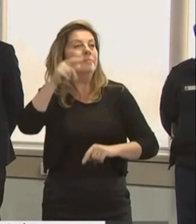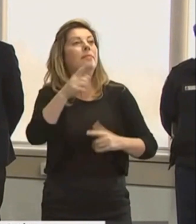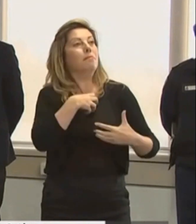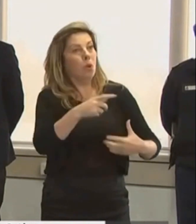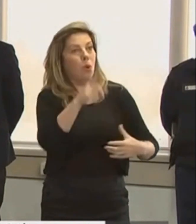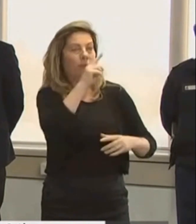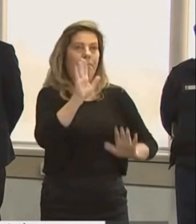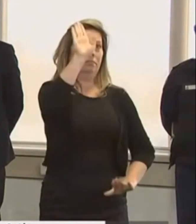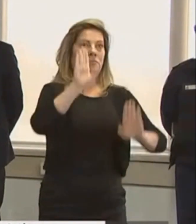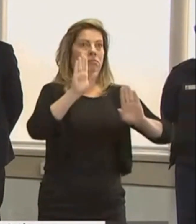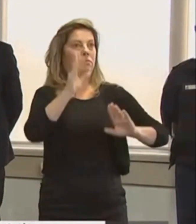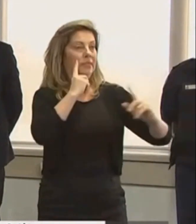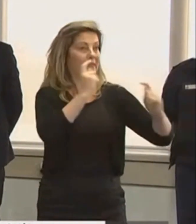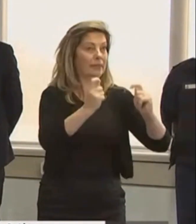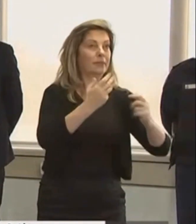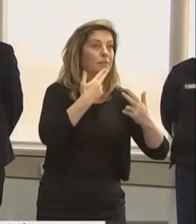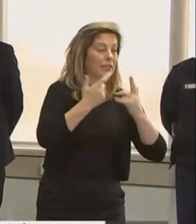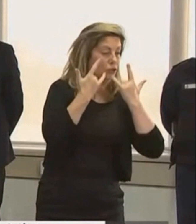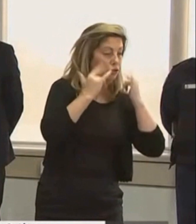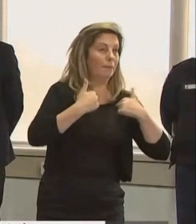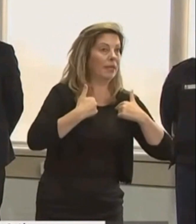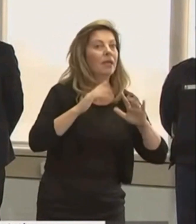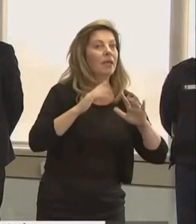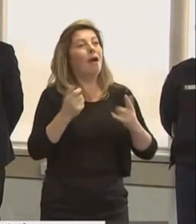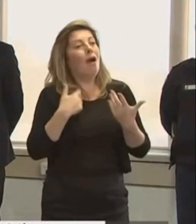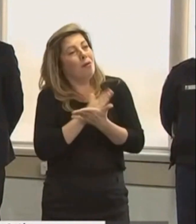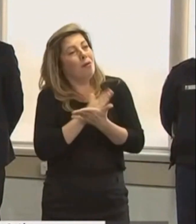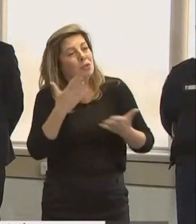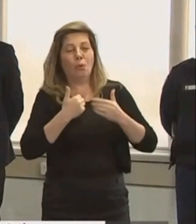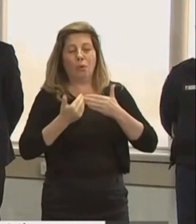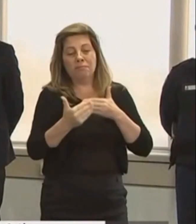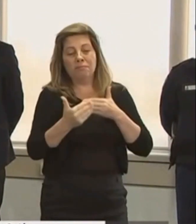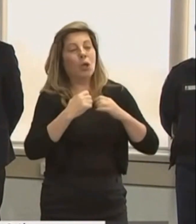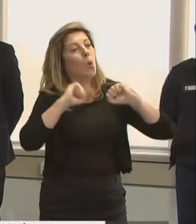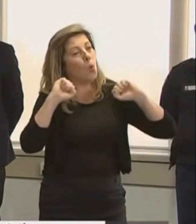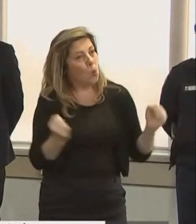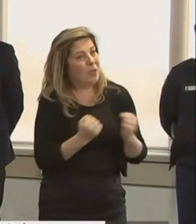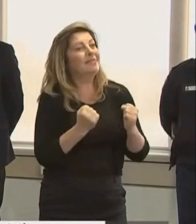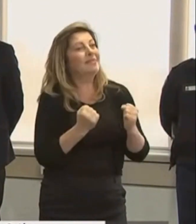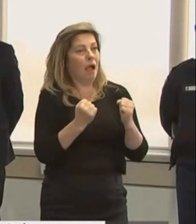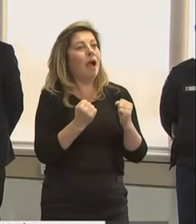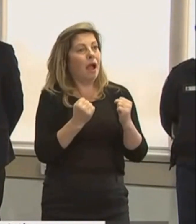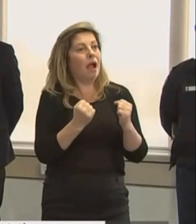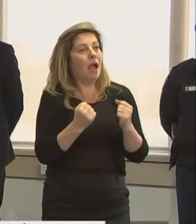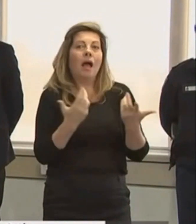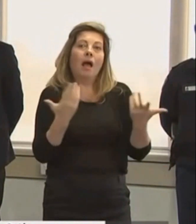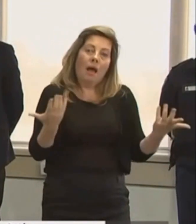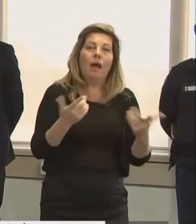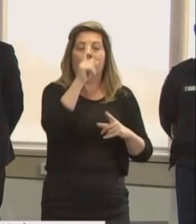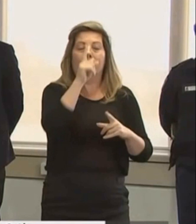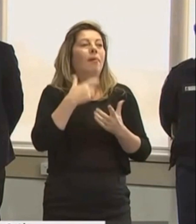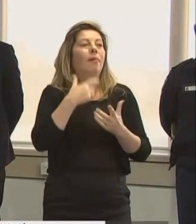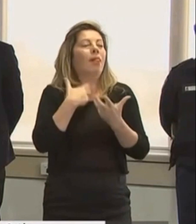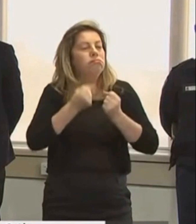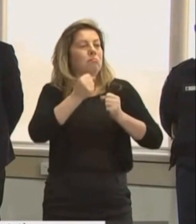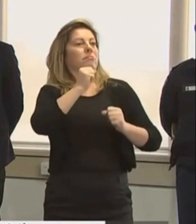to see is that number growing in the next few months, even though we have very light on cases. We can expect in this particular